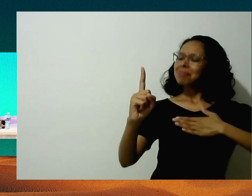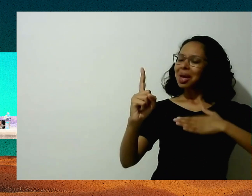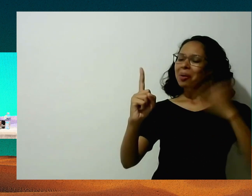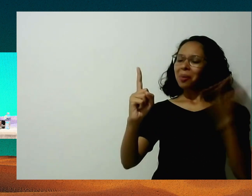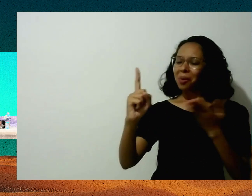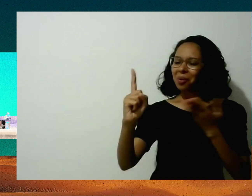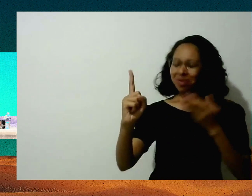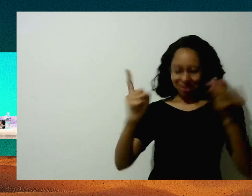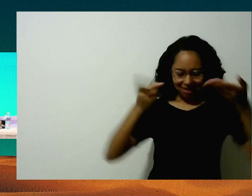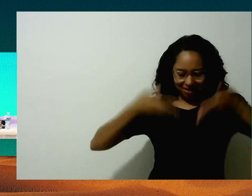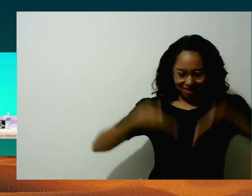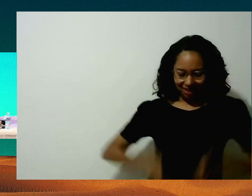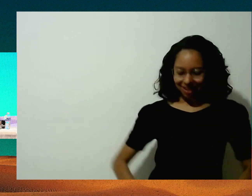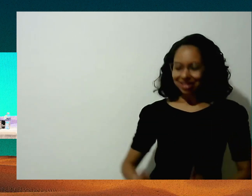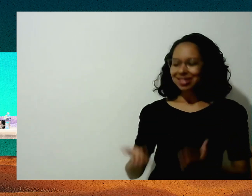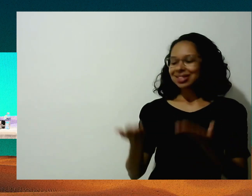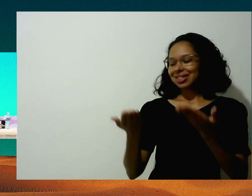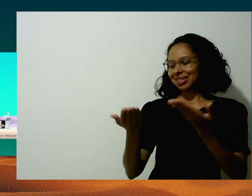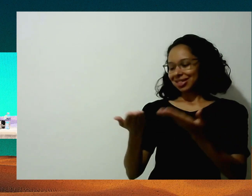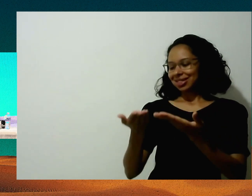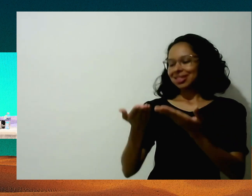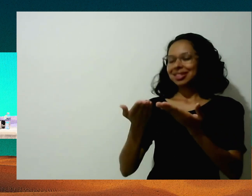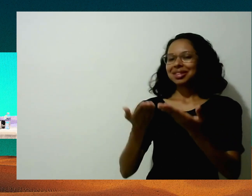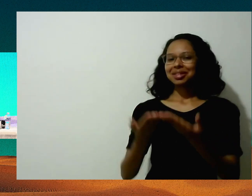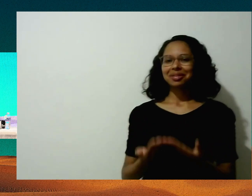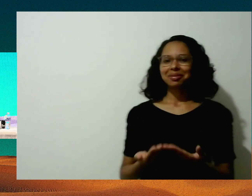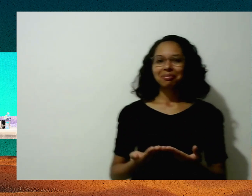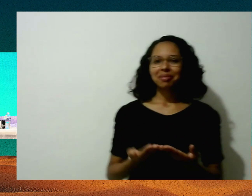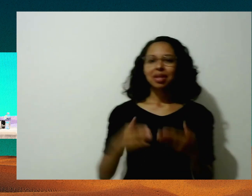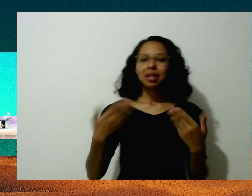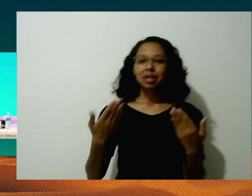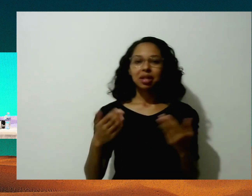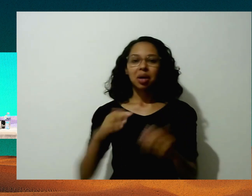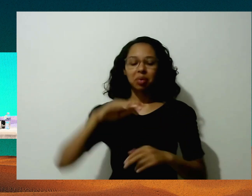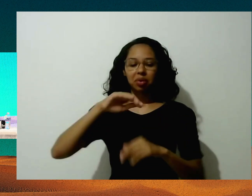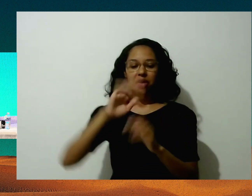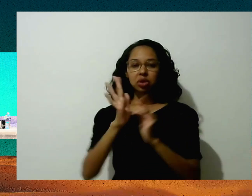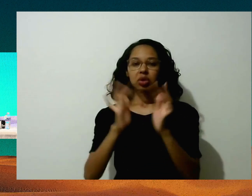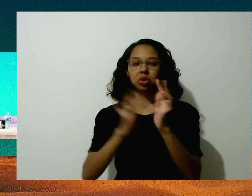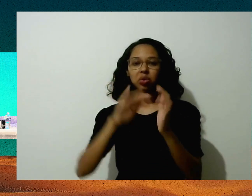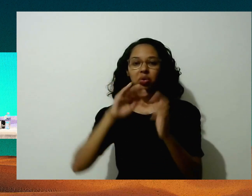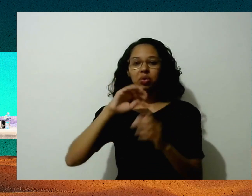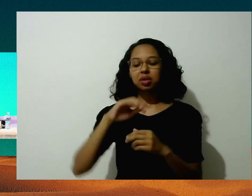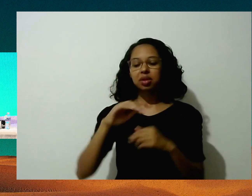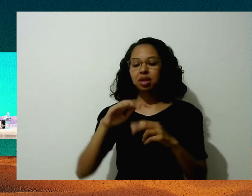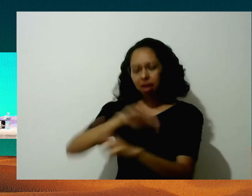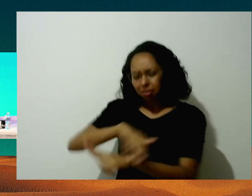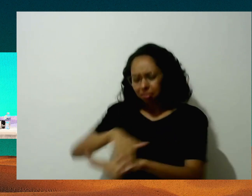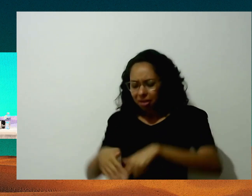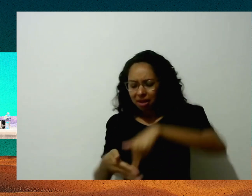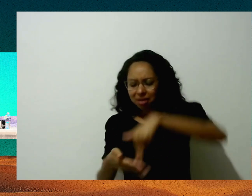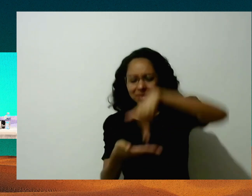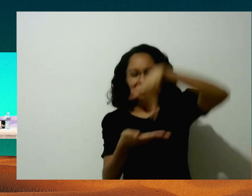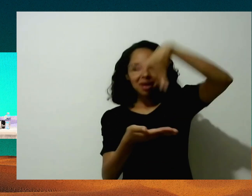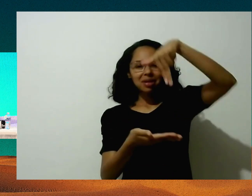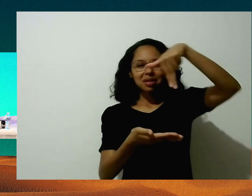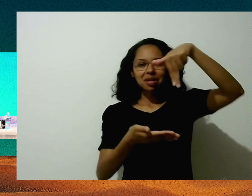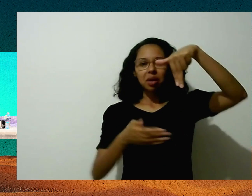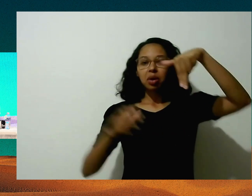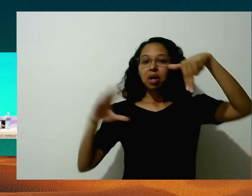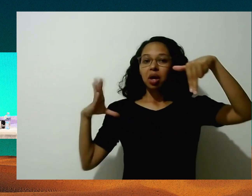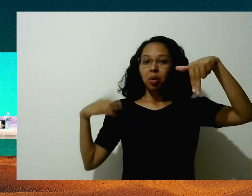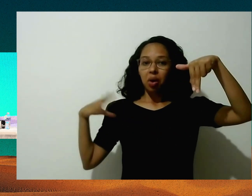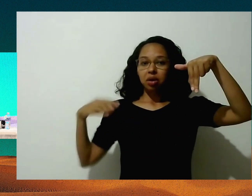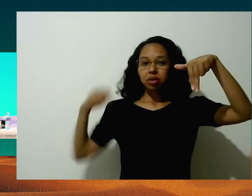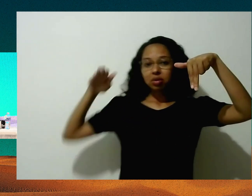na ressurreição, aquele Jesus que foi feito um pouco menor que os anjos, So in resurrection, that Jesus who was made a little lower than the angels,